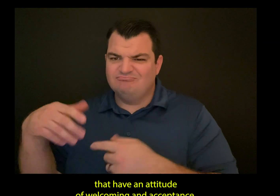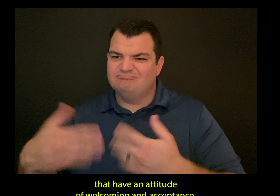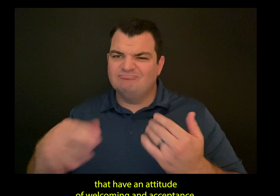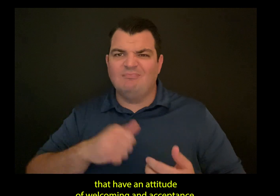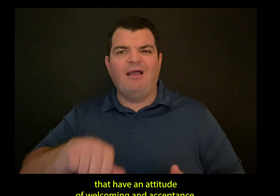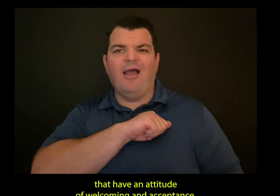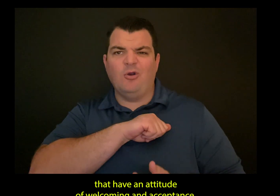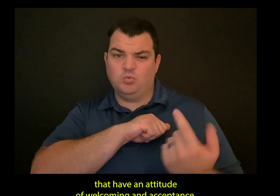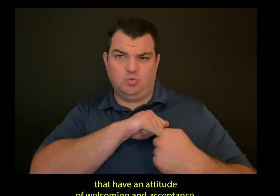and acceptance.